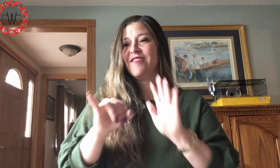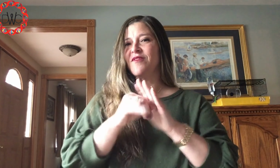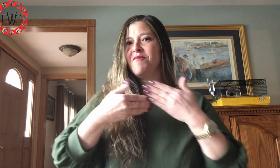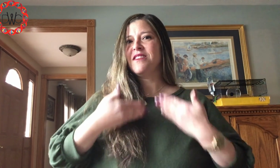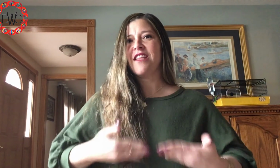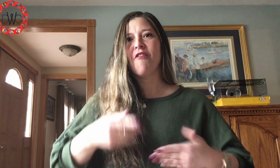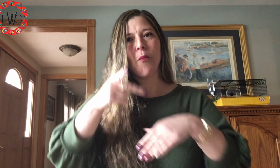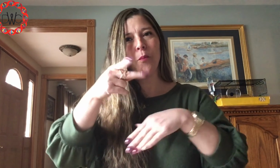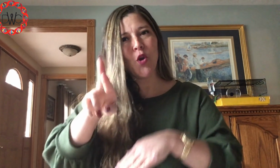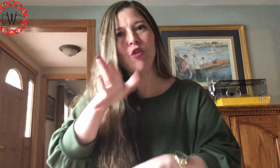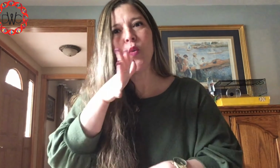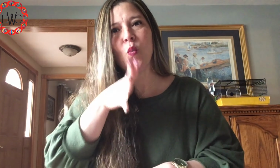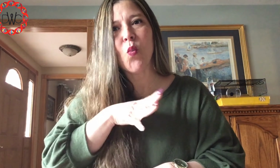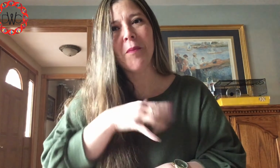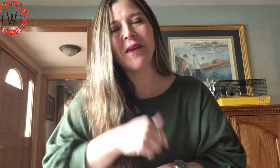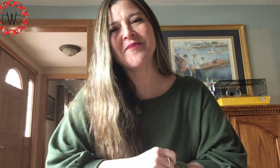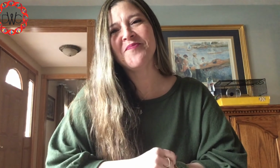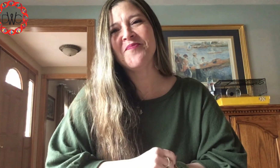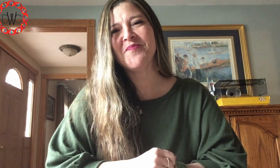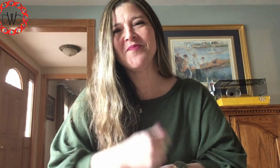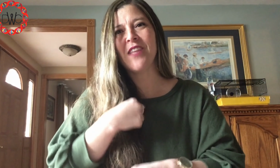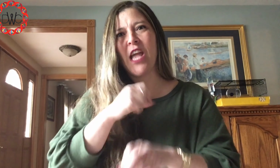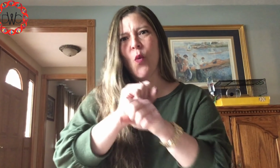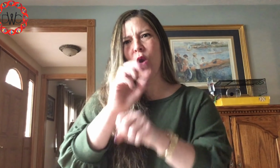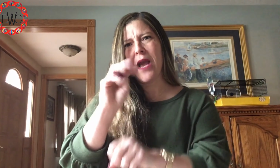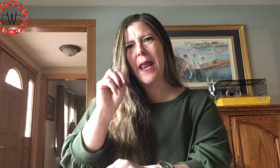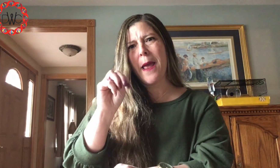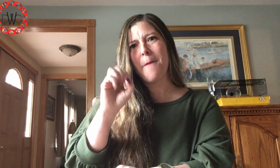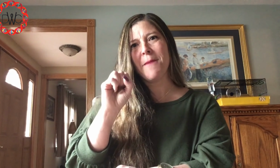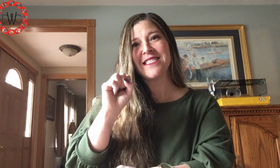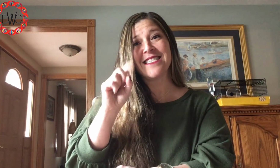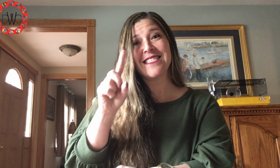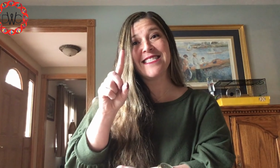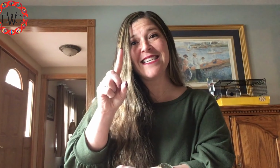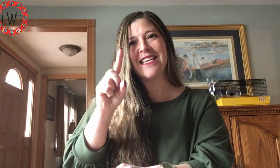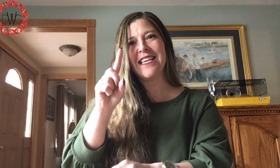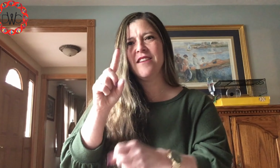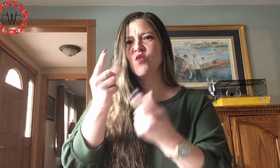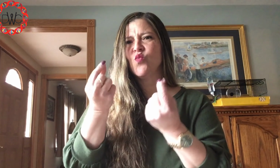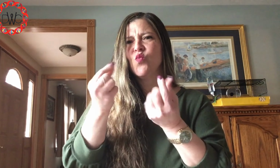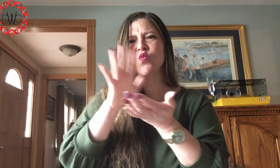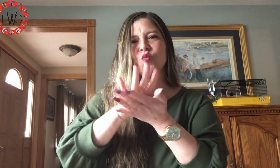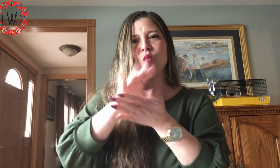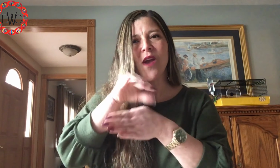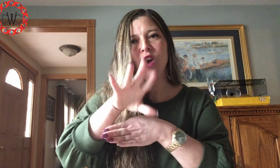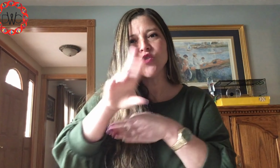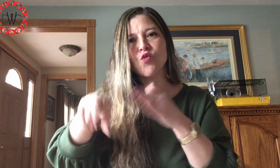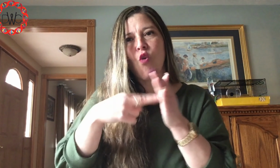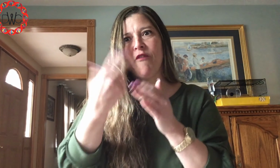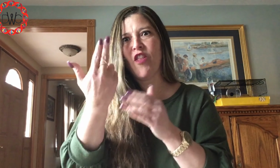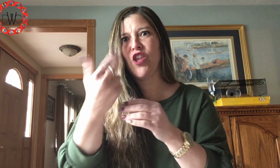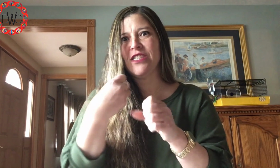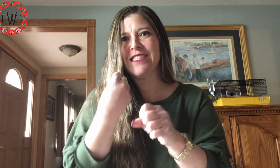I have a blue beauty, I am a city, a beauty, and a coffee bottle of